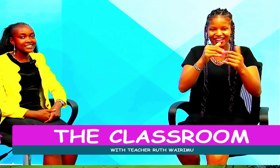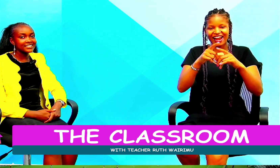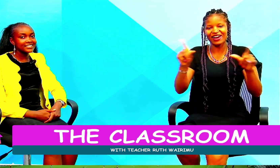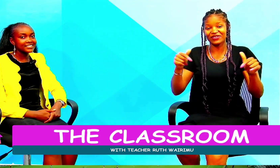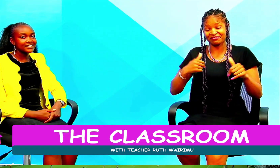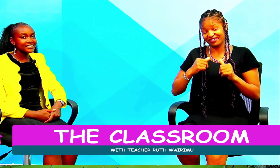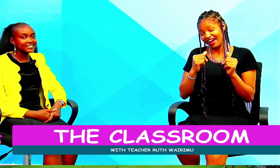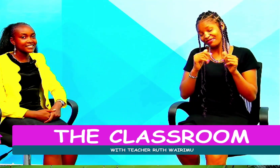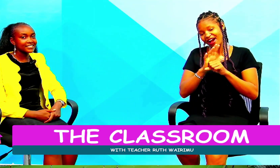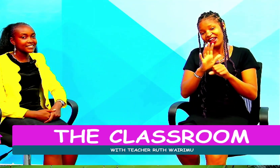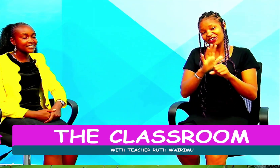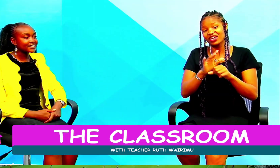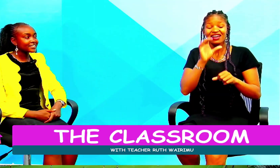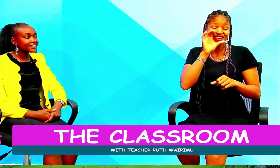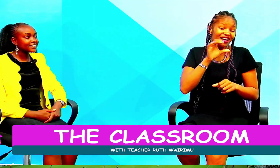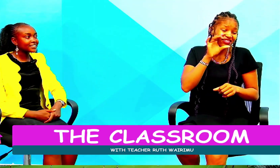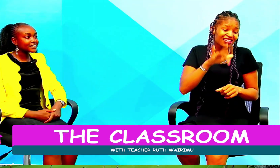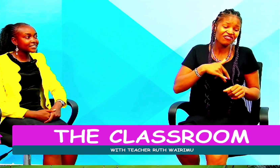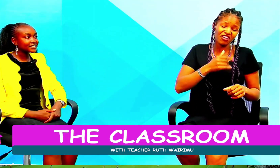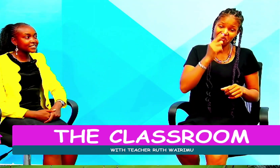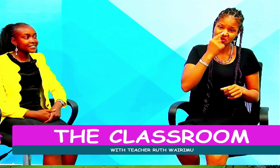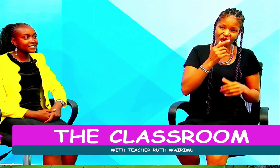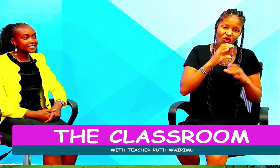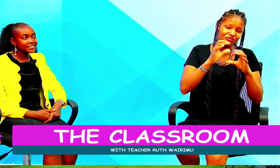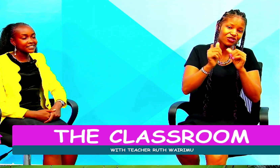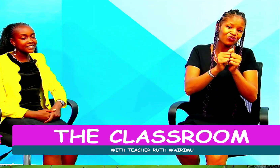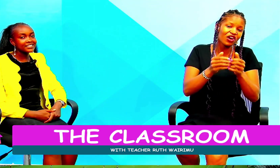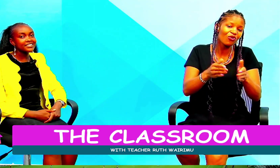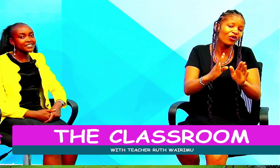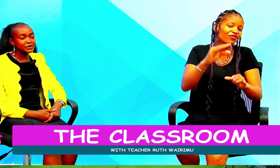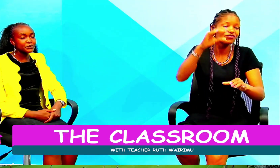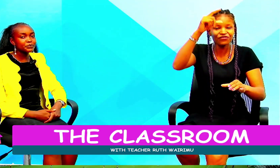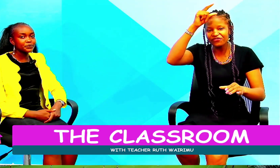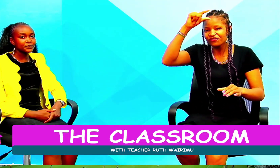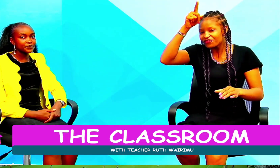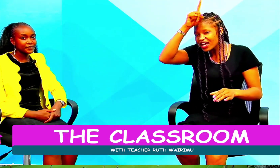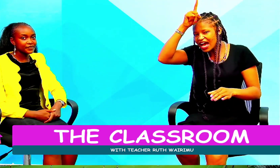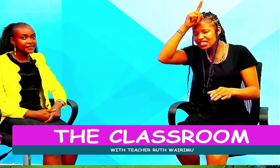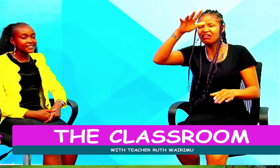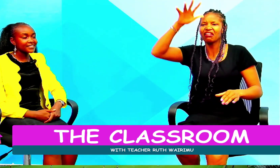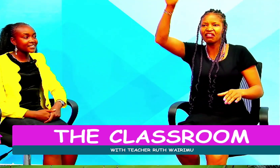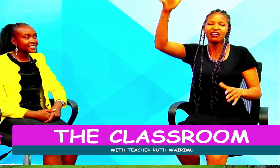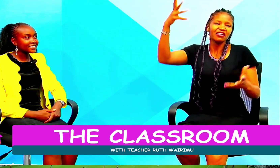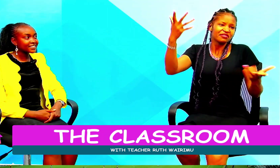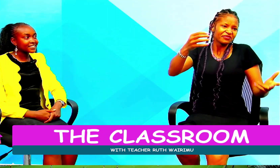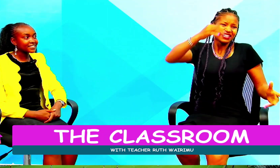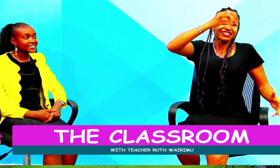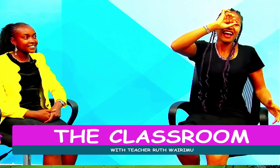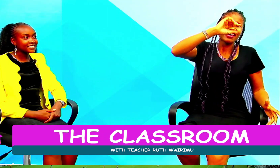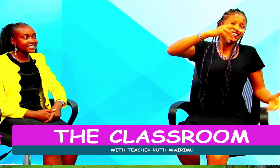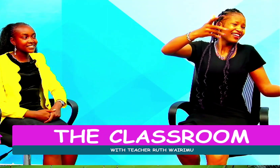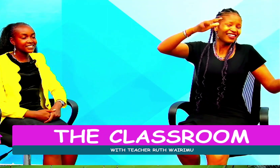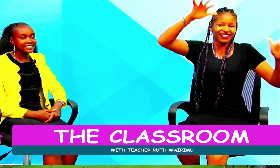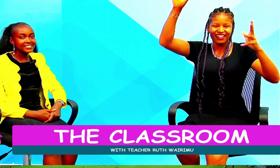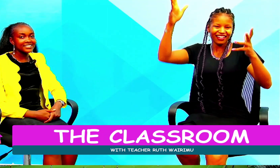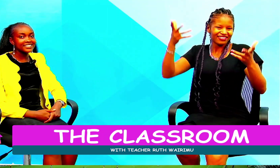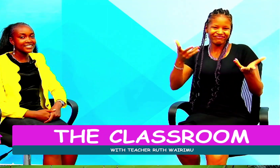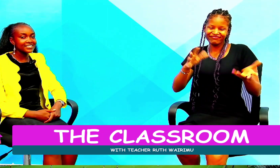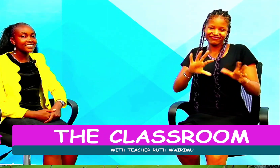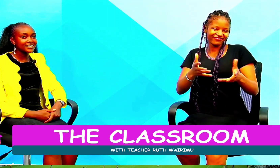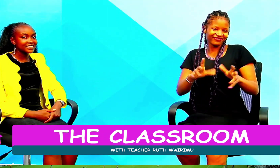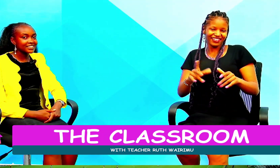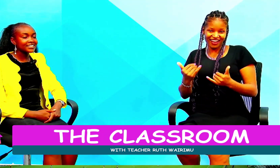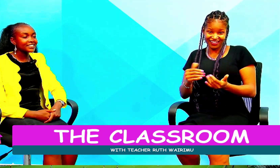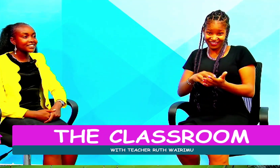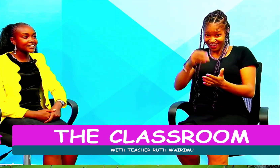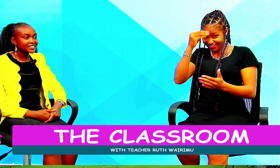learned sign language in order to help her cousin. I know now, together with, before that, the cousin would sometimes